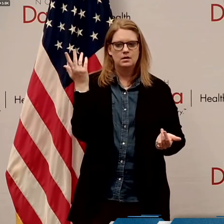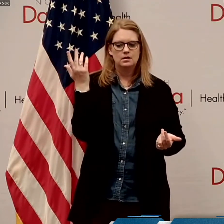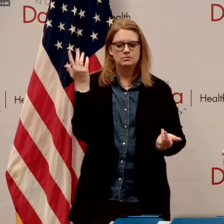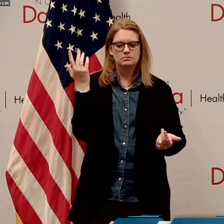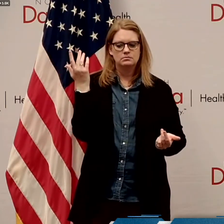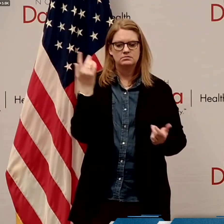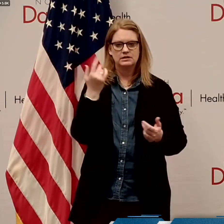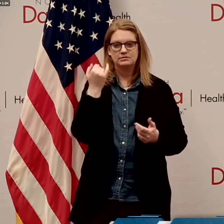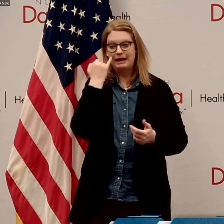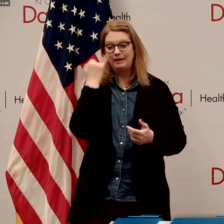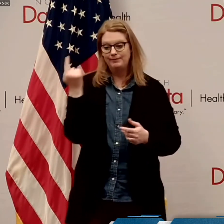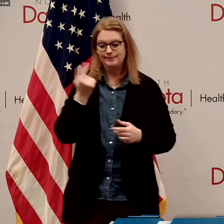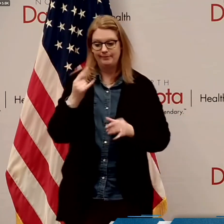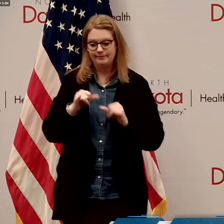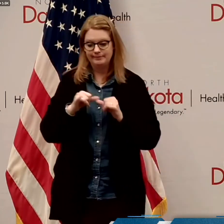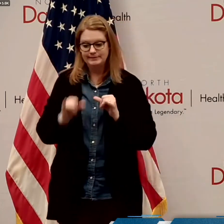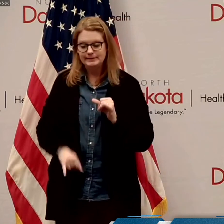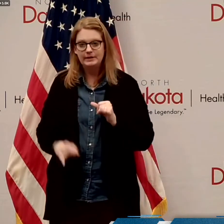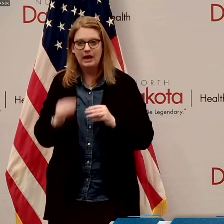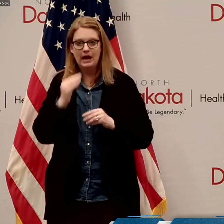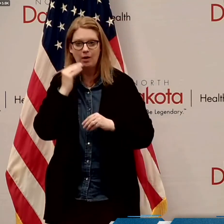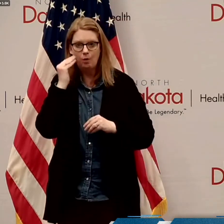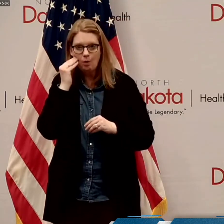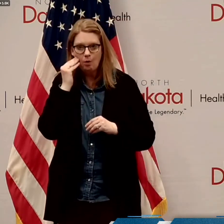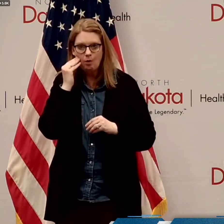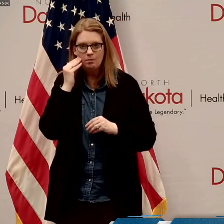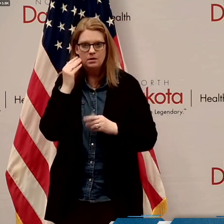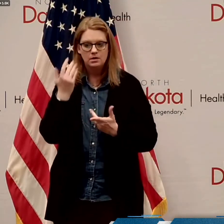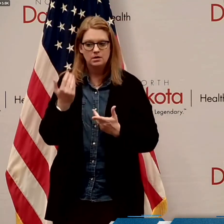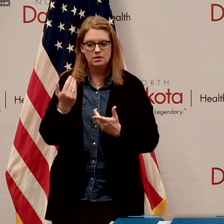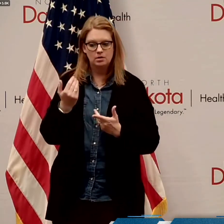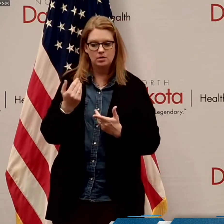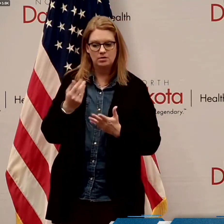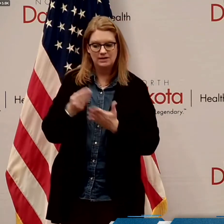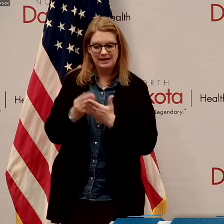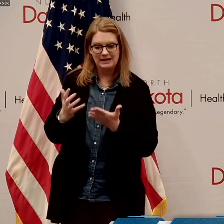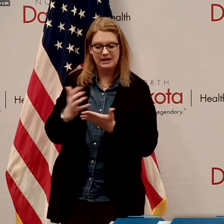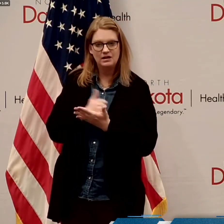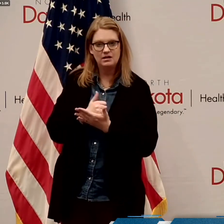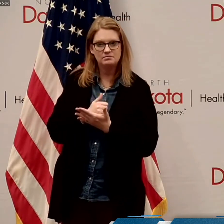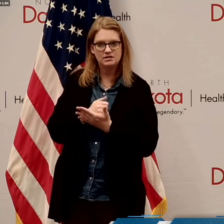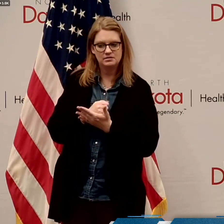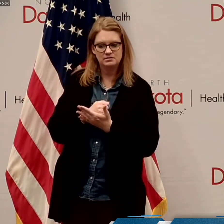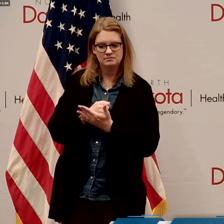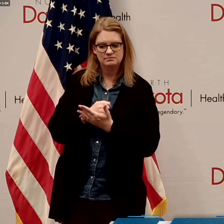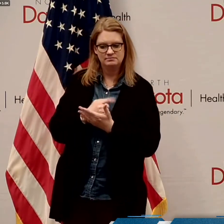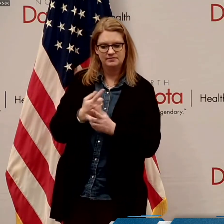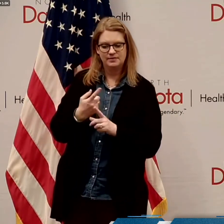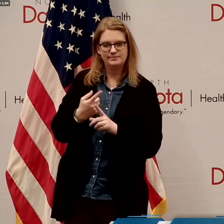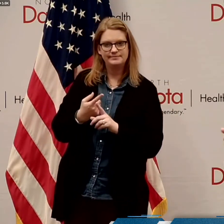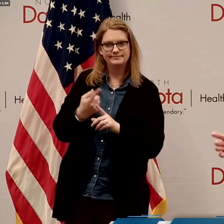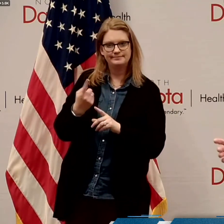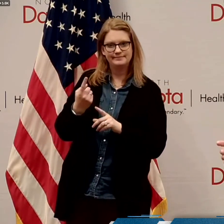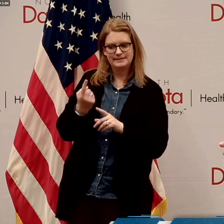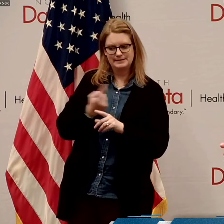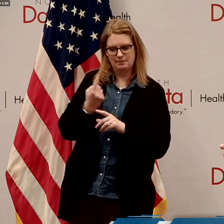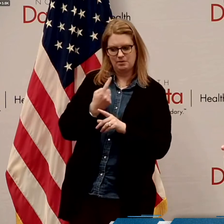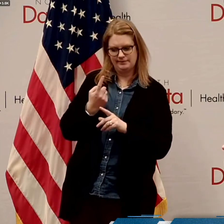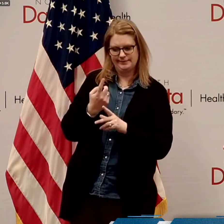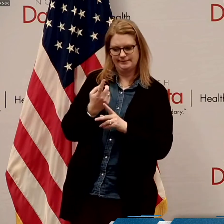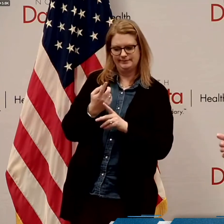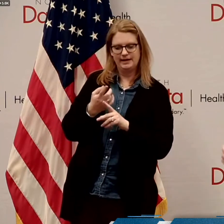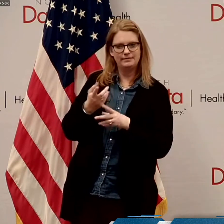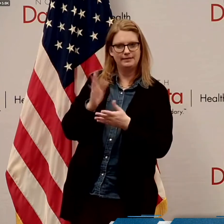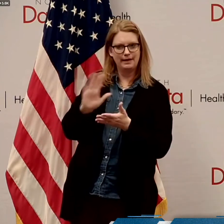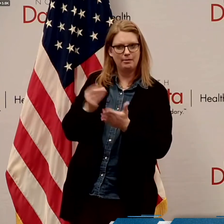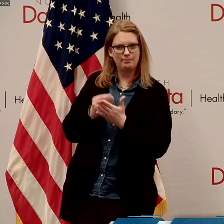staying at home and had income coming from a source that didn't involve a small business, they could meet all the rules, and